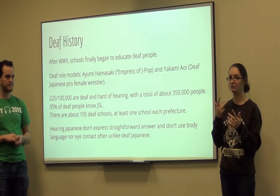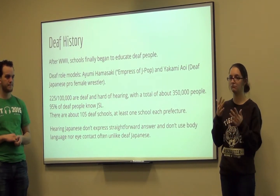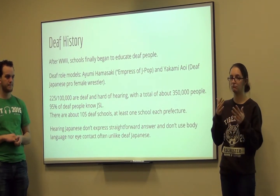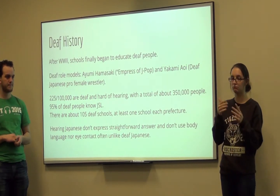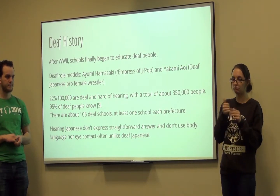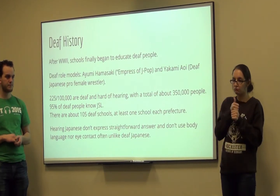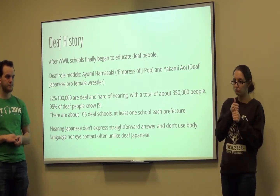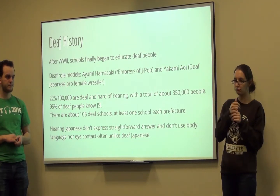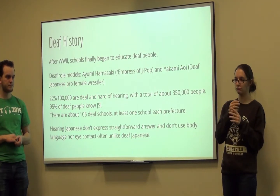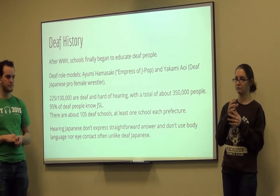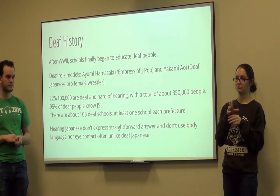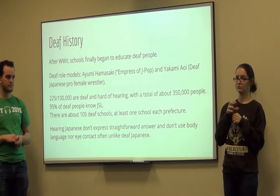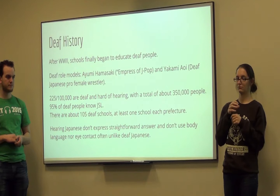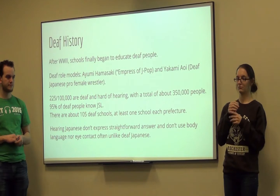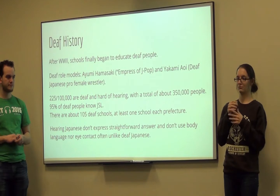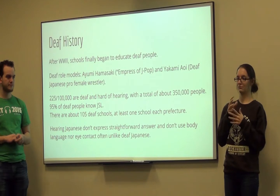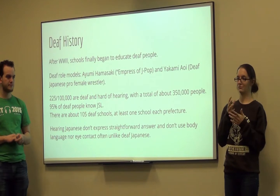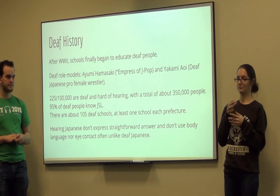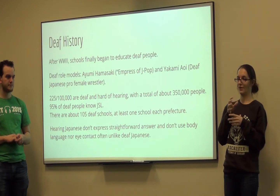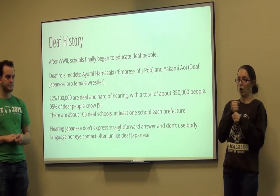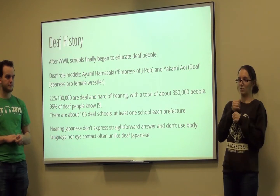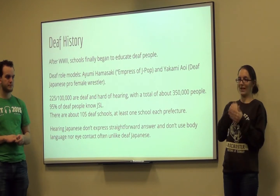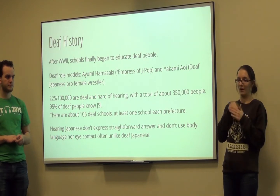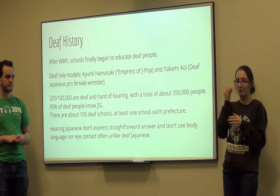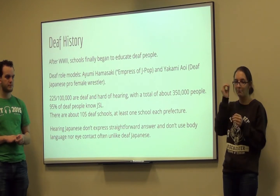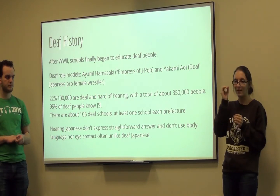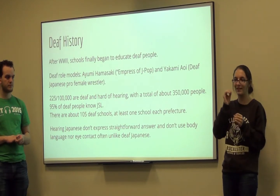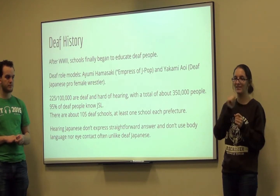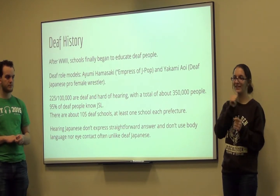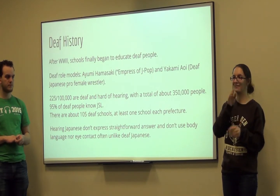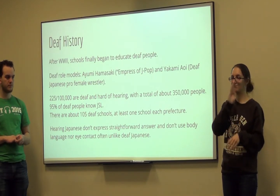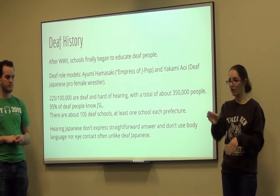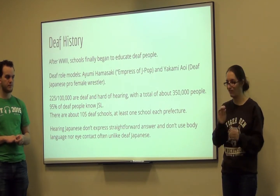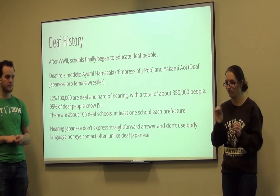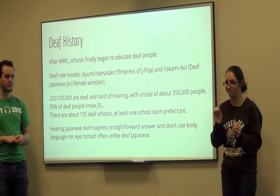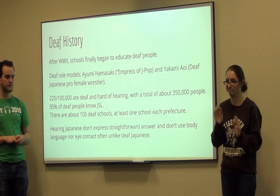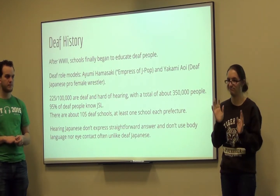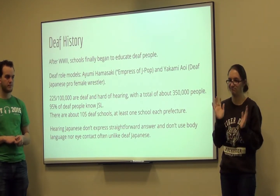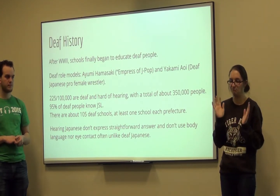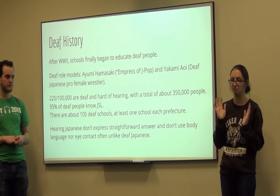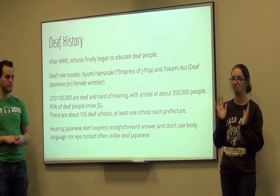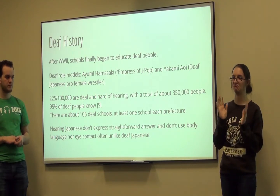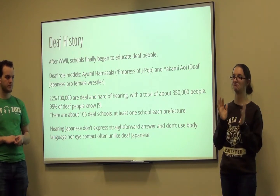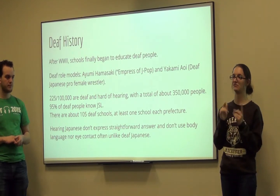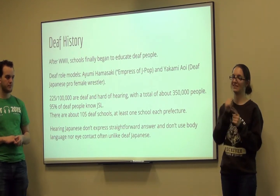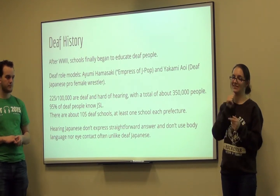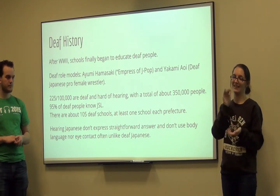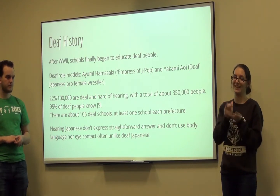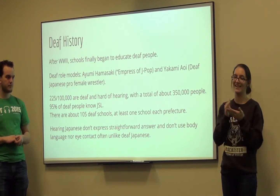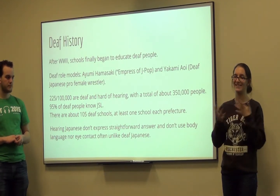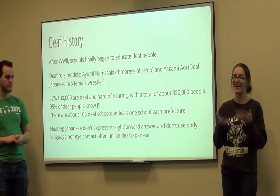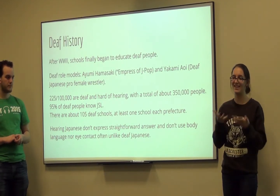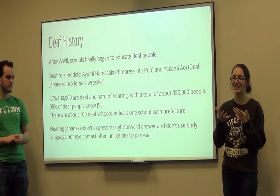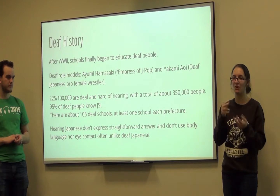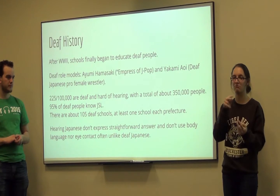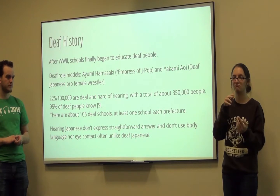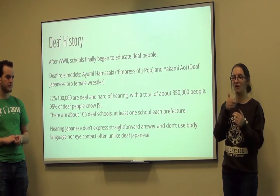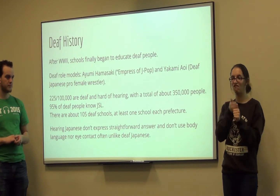And hearing people in Japan tend to be very, they keep their opinions to themselves. They're not very blunt.